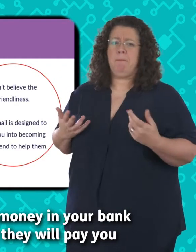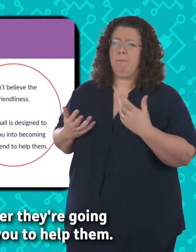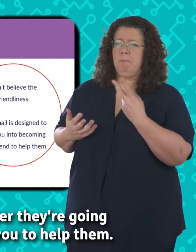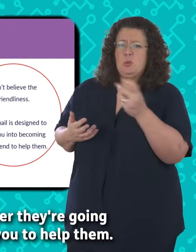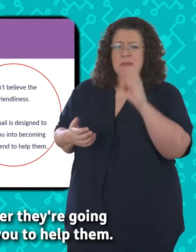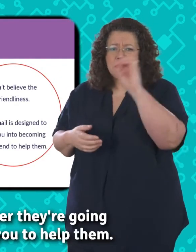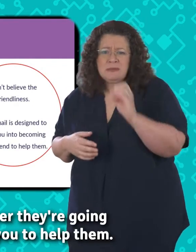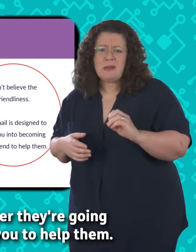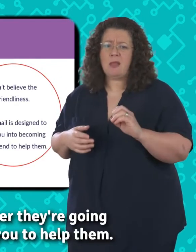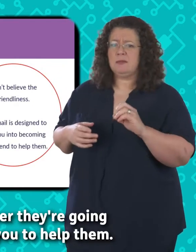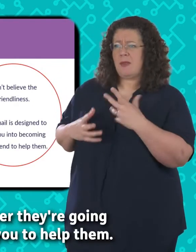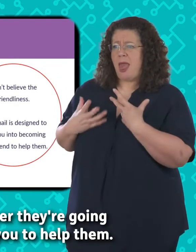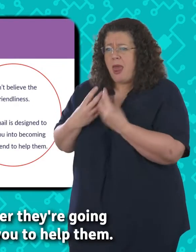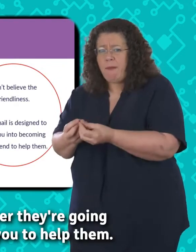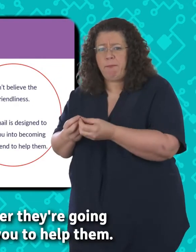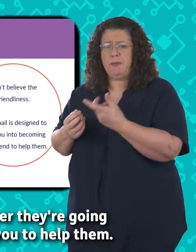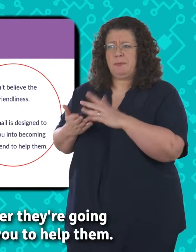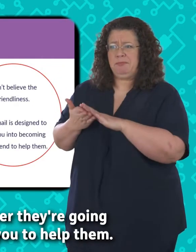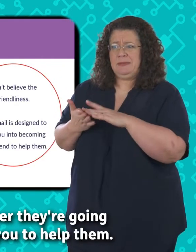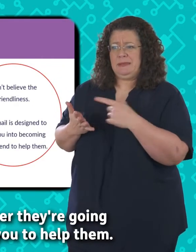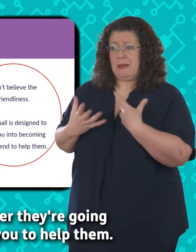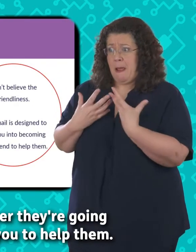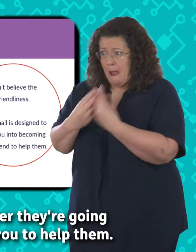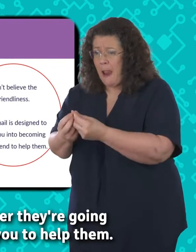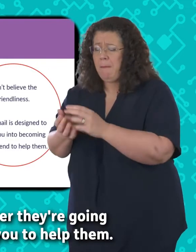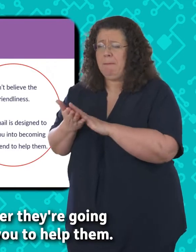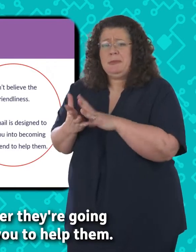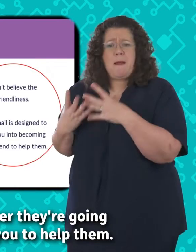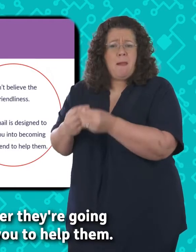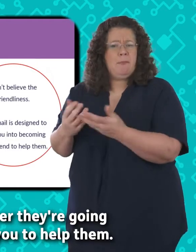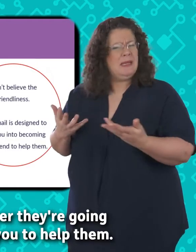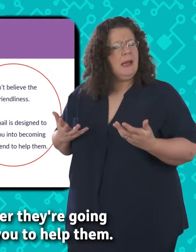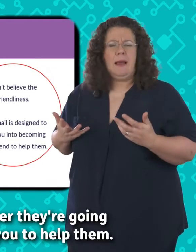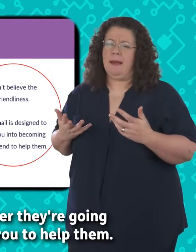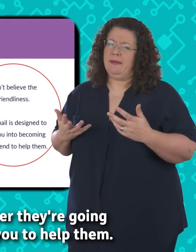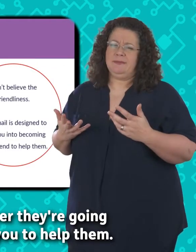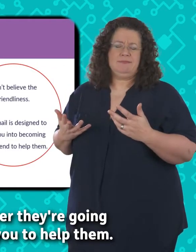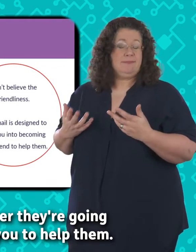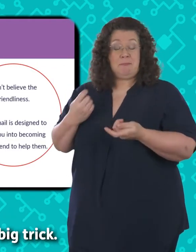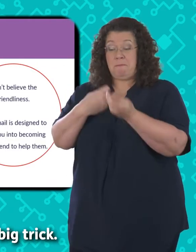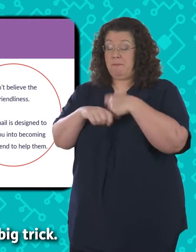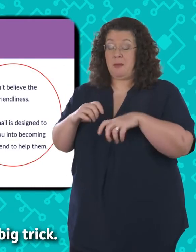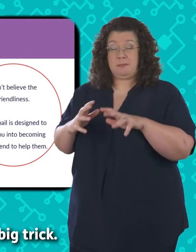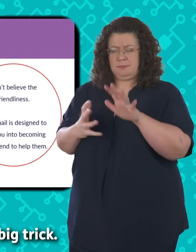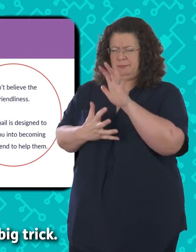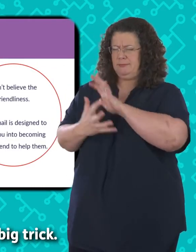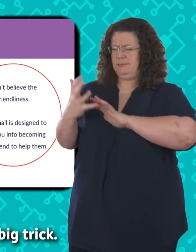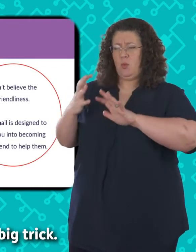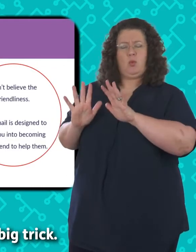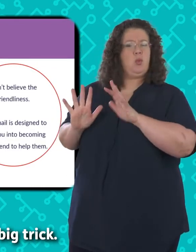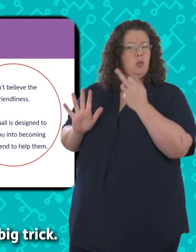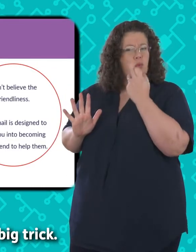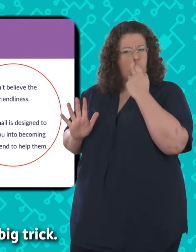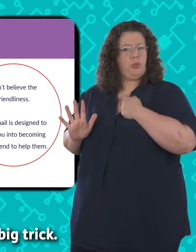you some 20% of whatever they're going to make in order for you to help them. Now, it's all a